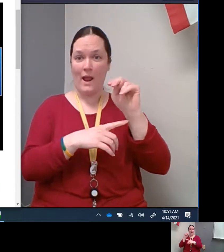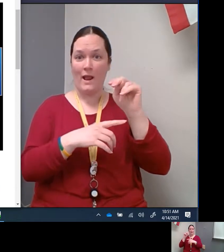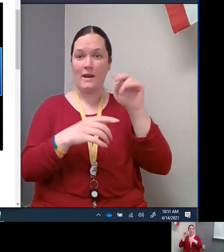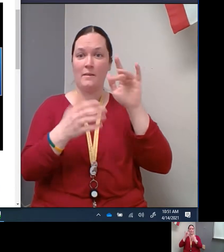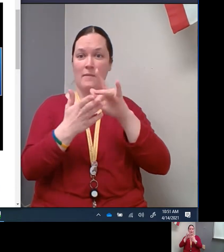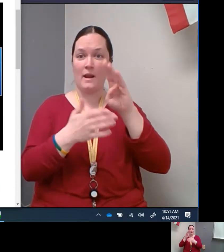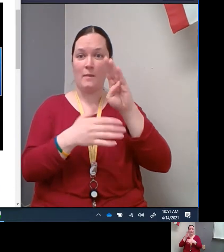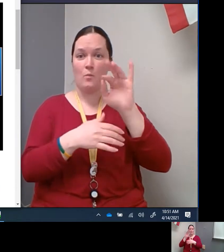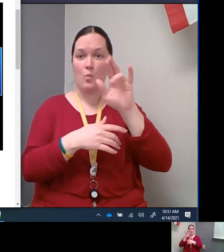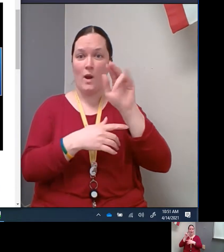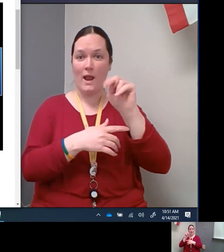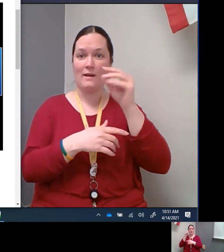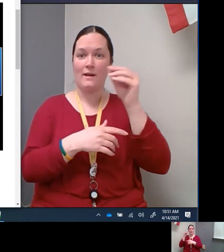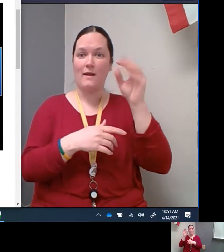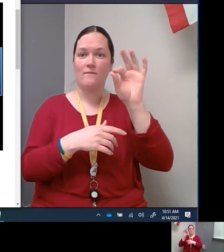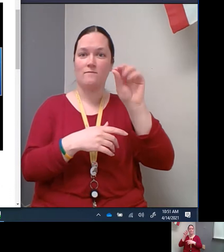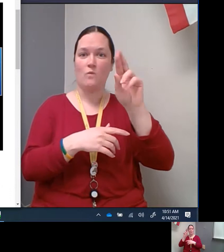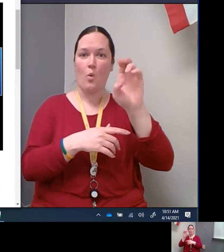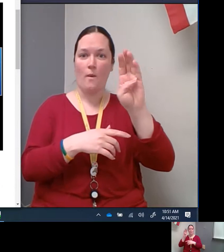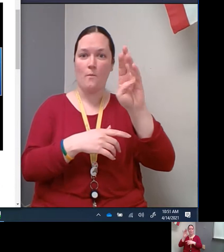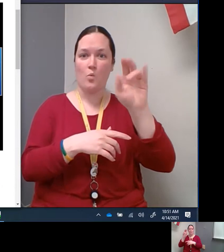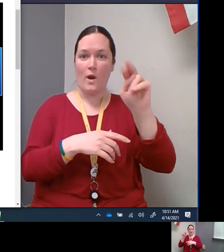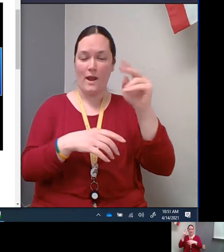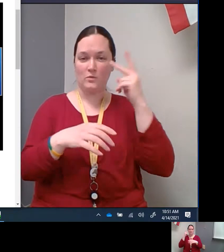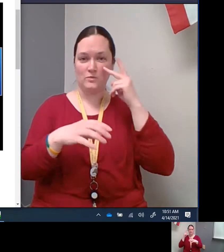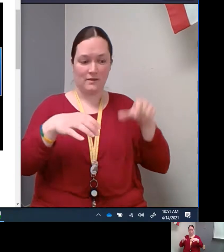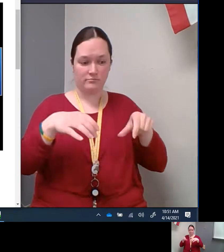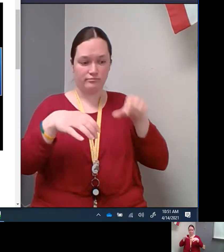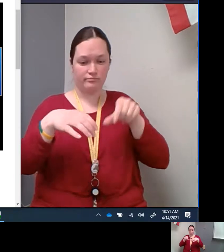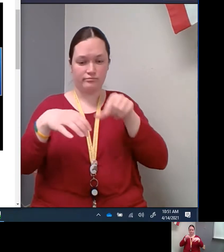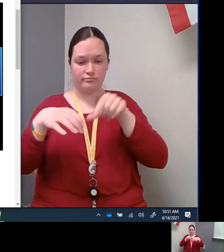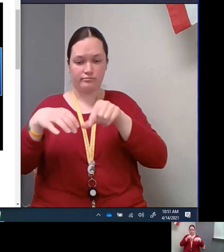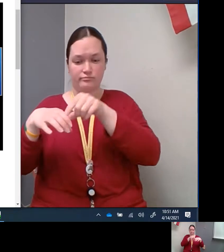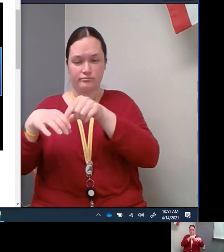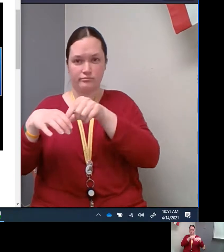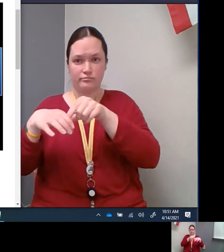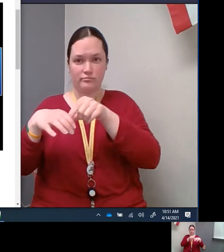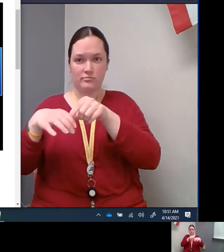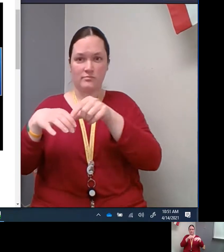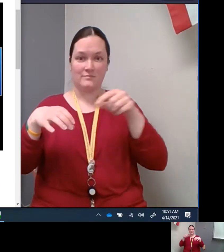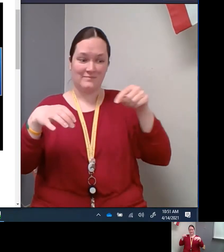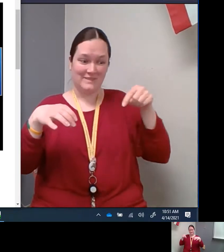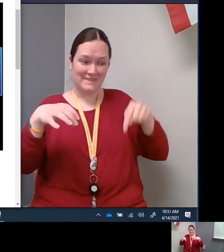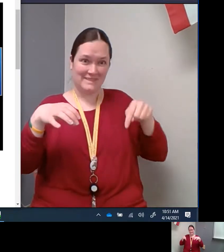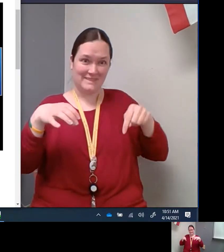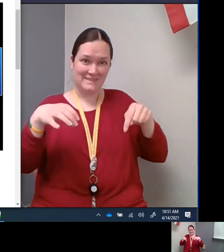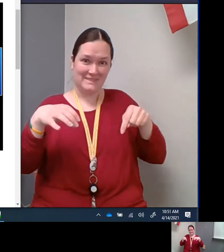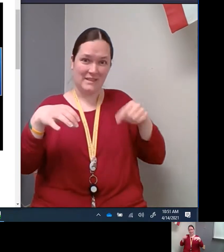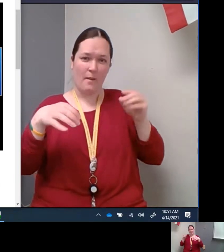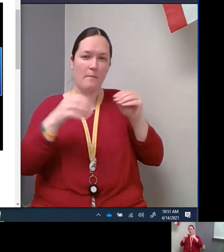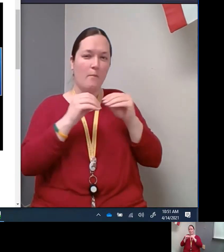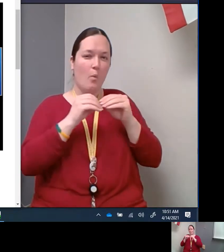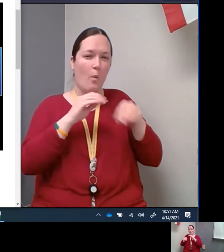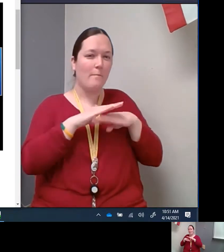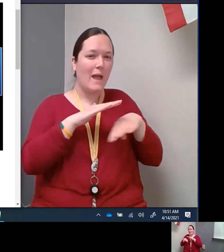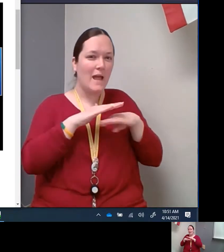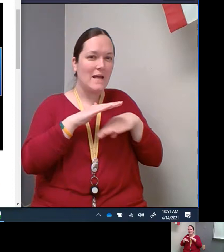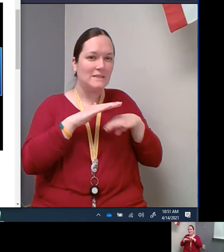that the closer we are to that spinal cord, the more basic the functions are. And so right down in this hindbrain, it's going to